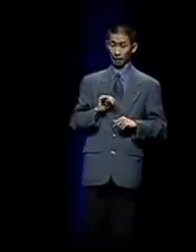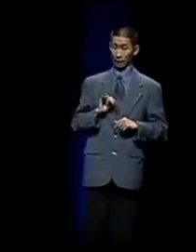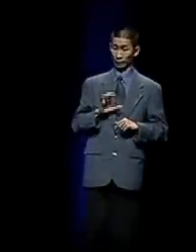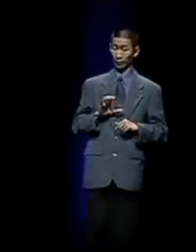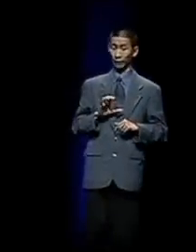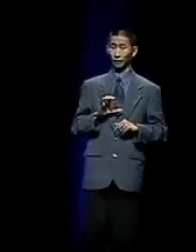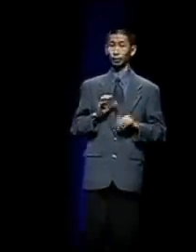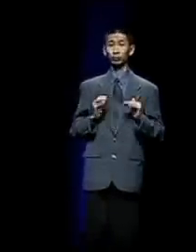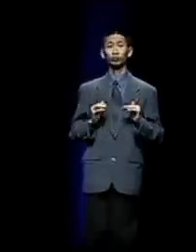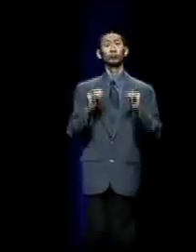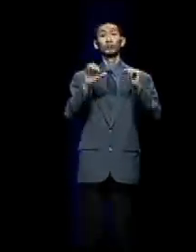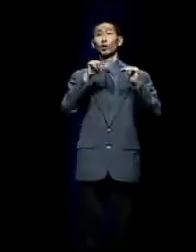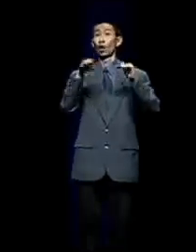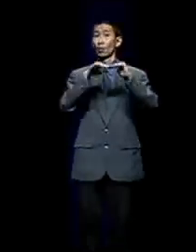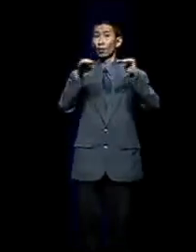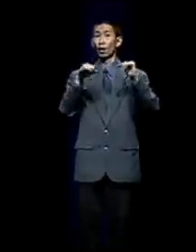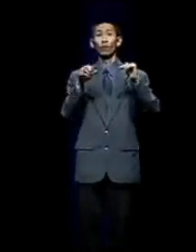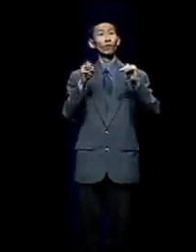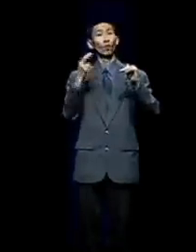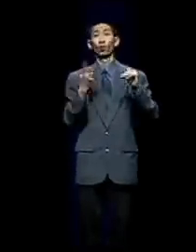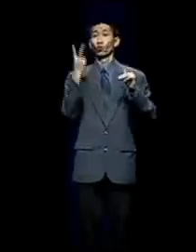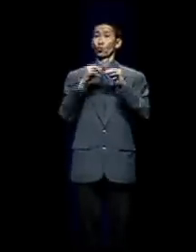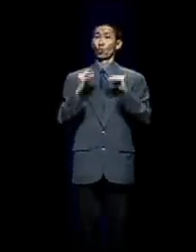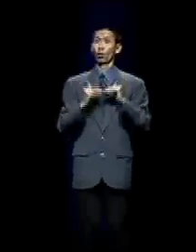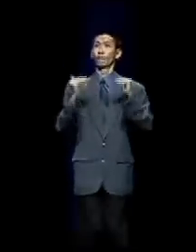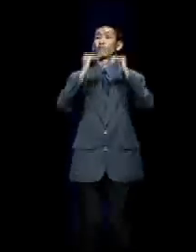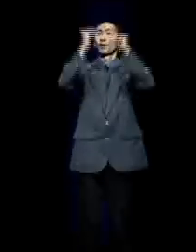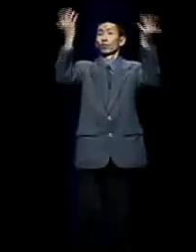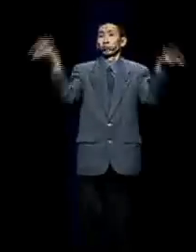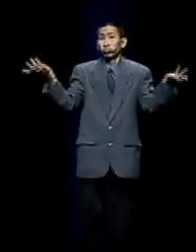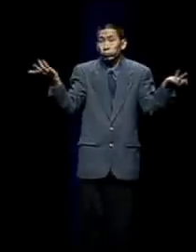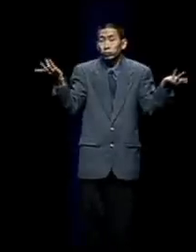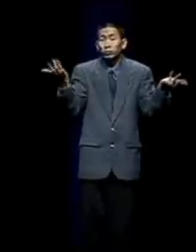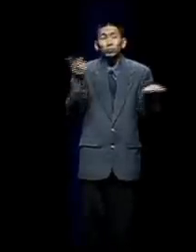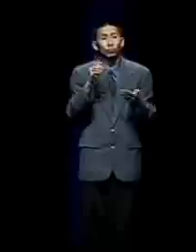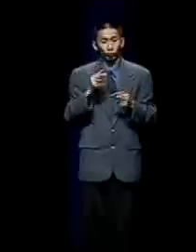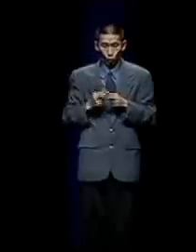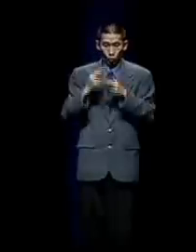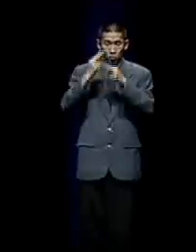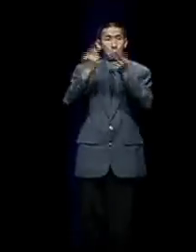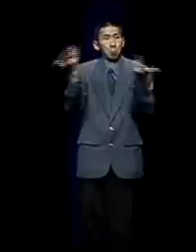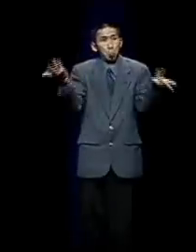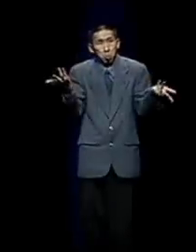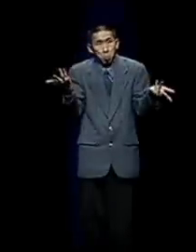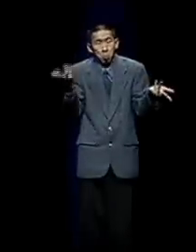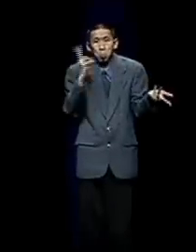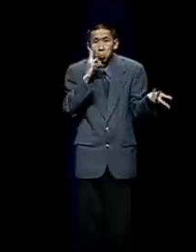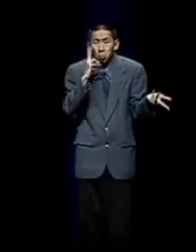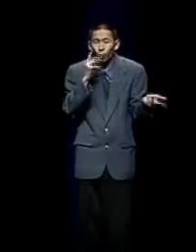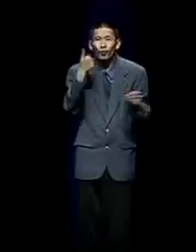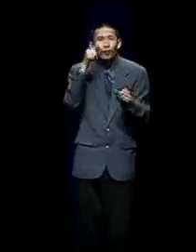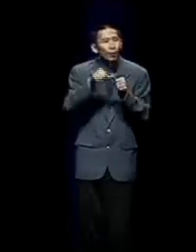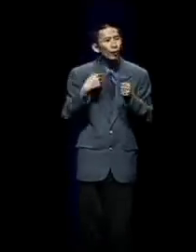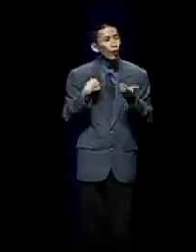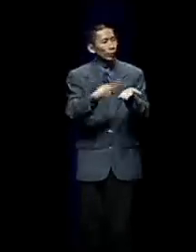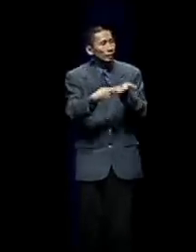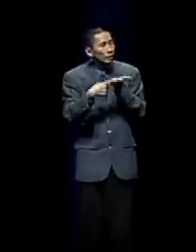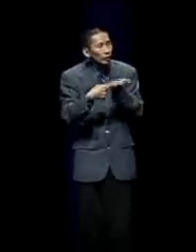levels. And what they're called. Okay? So, again, remember that whole discussion of, we need to be able to define